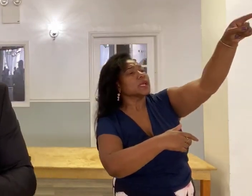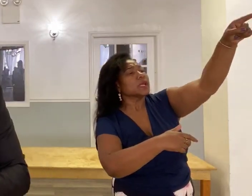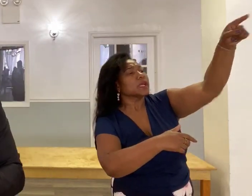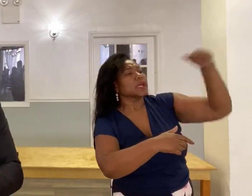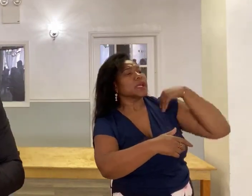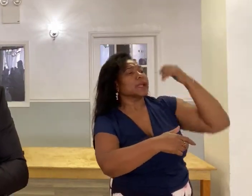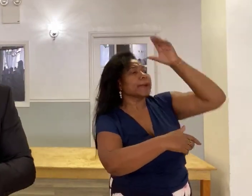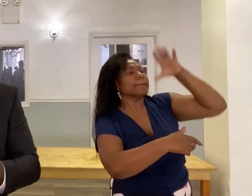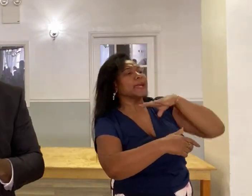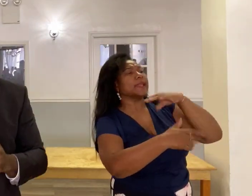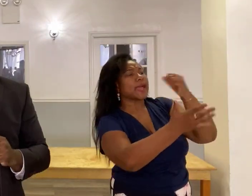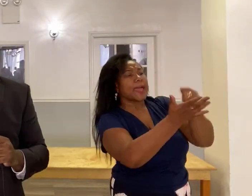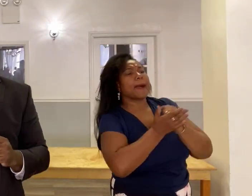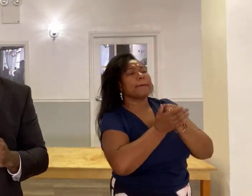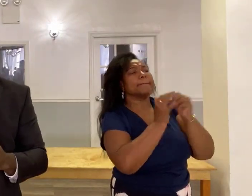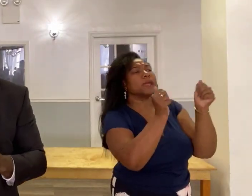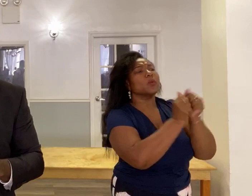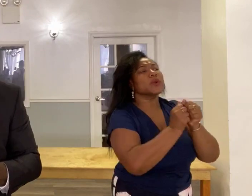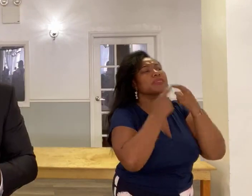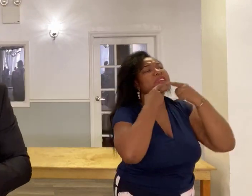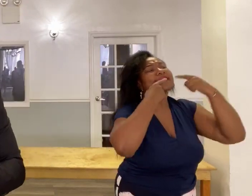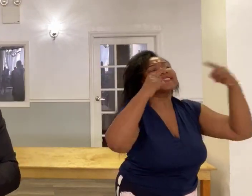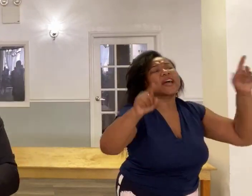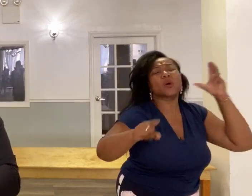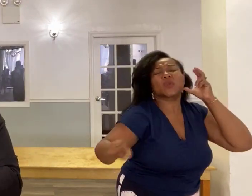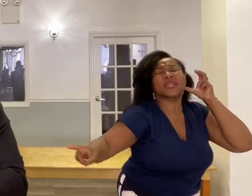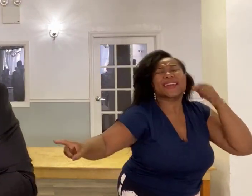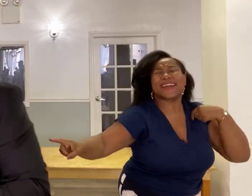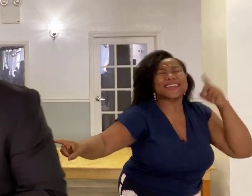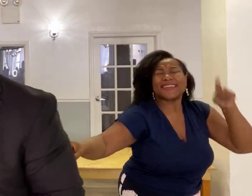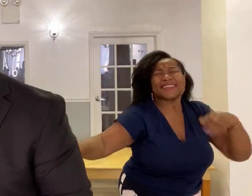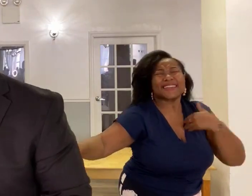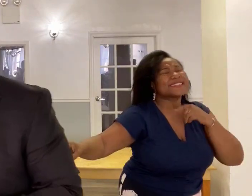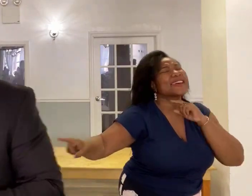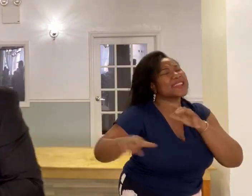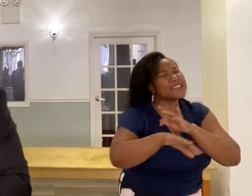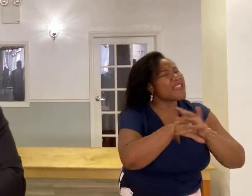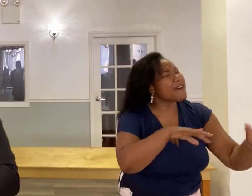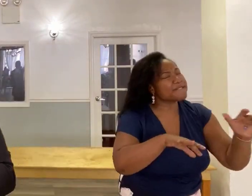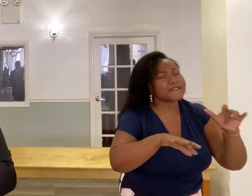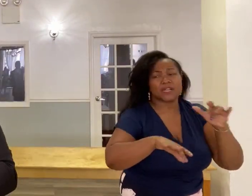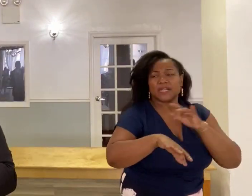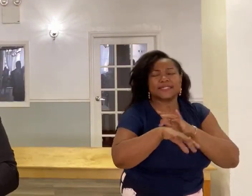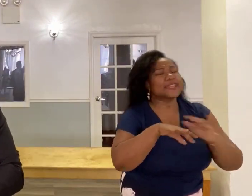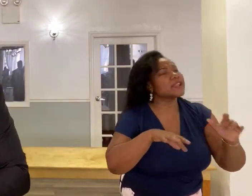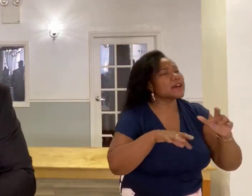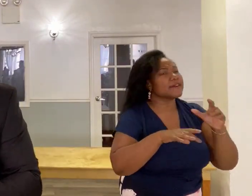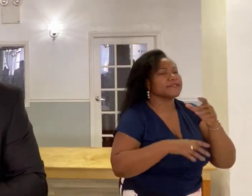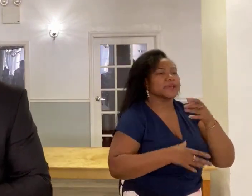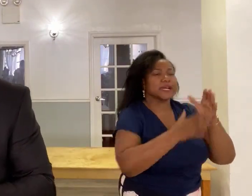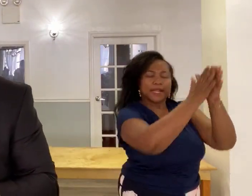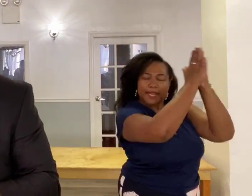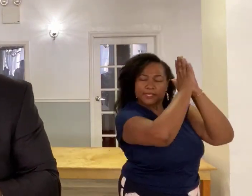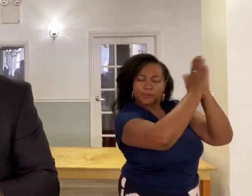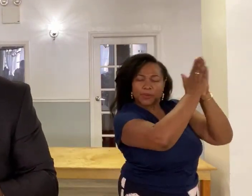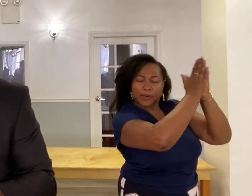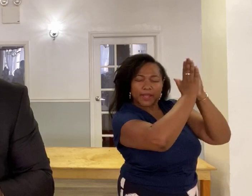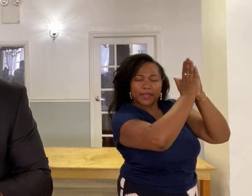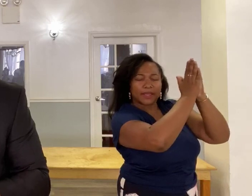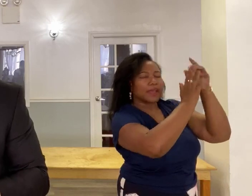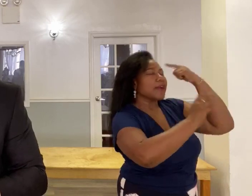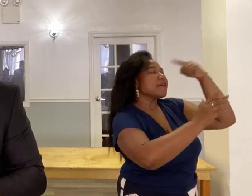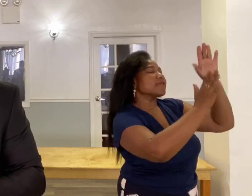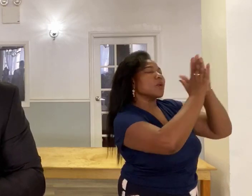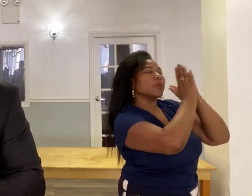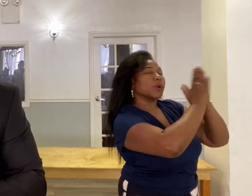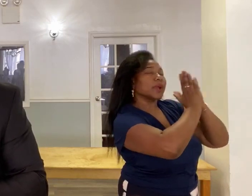All right. Help me with the sound. I don't have enough. Amen. It's not close. All right. Let's bow our heads for prayer